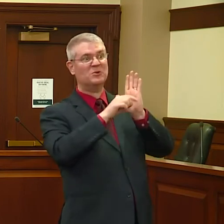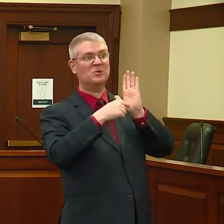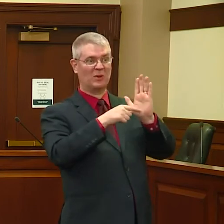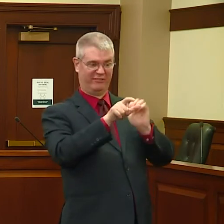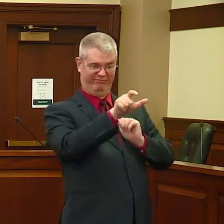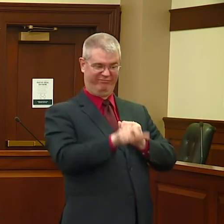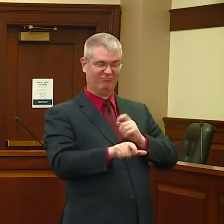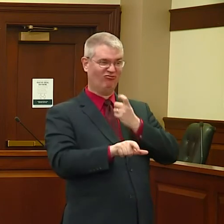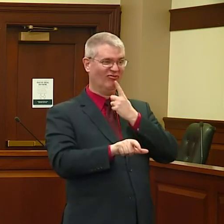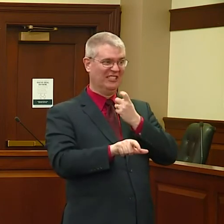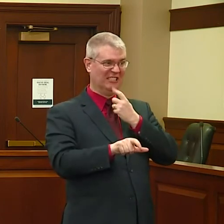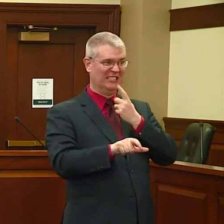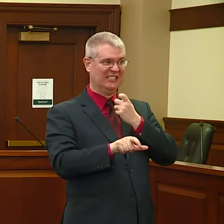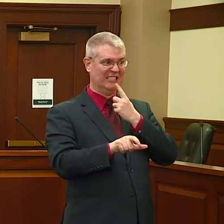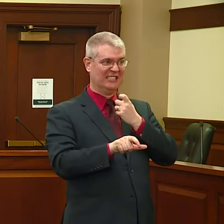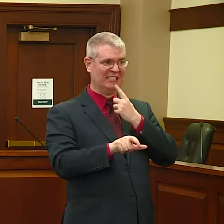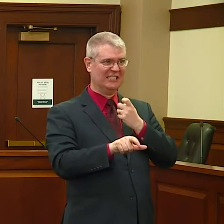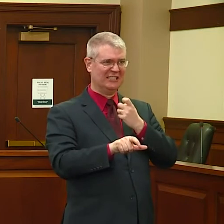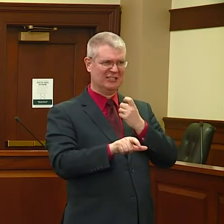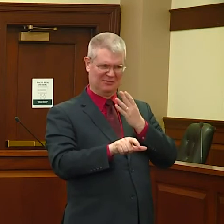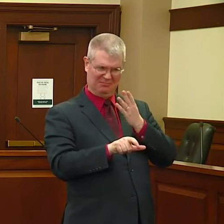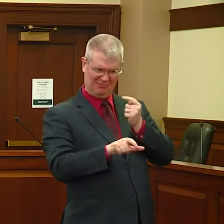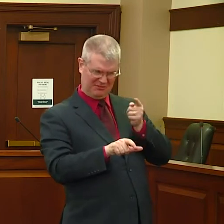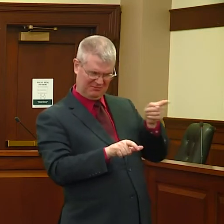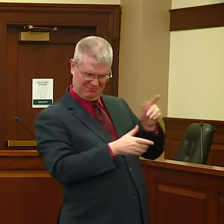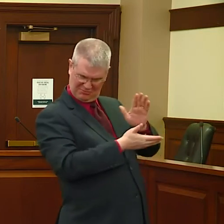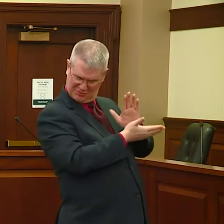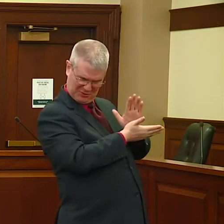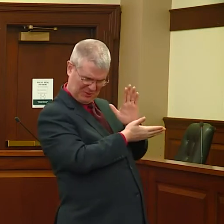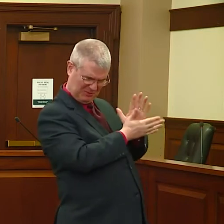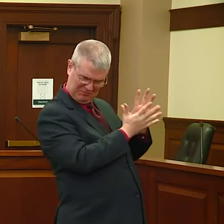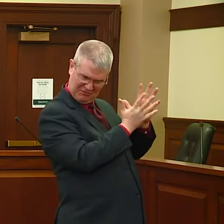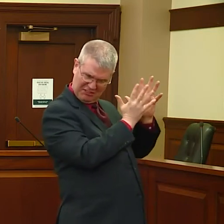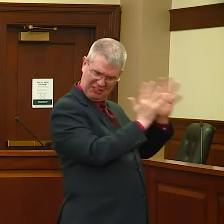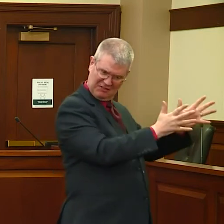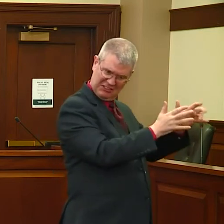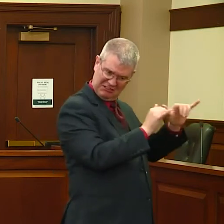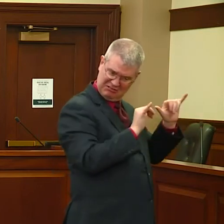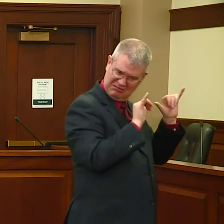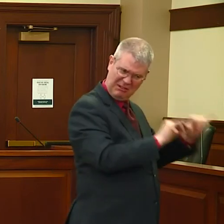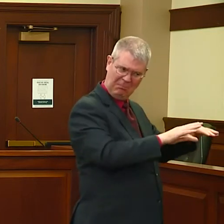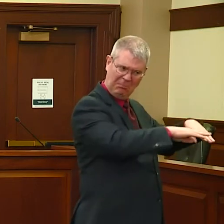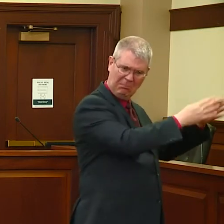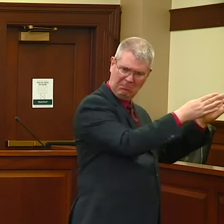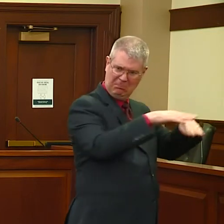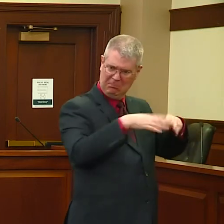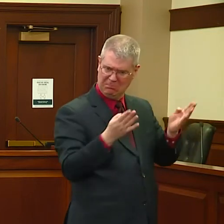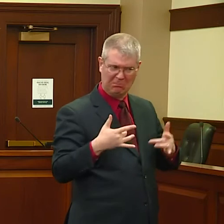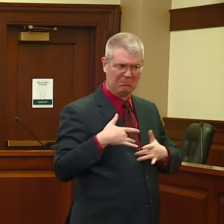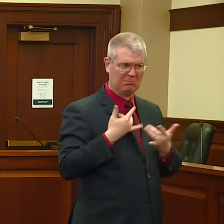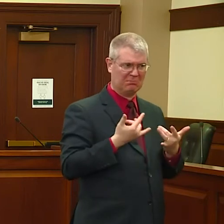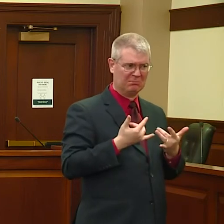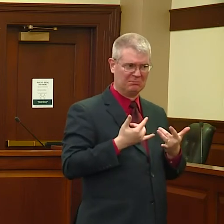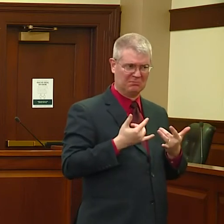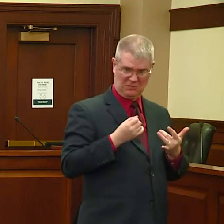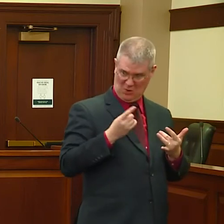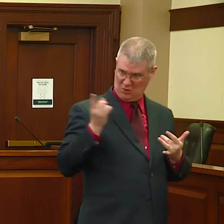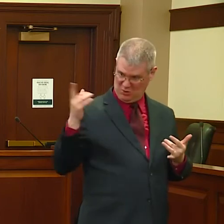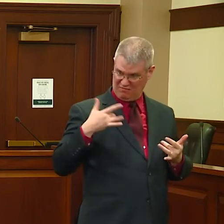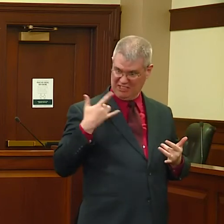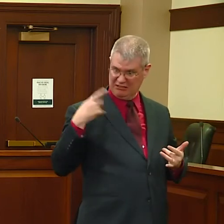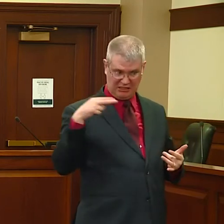with regards to schools? And then number 2 is we have an election right around the corner. What kind of concerns do you have that it could